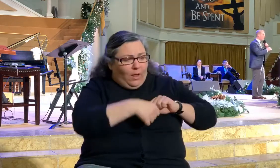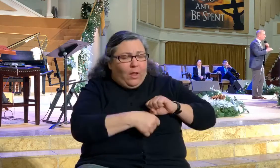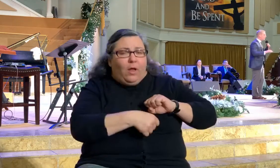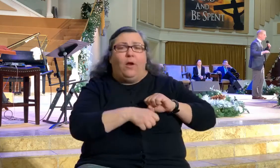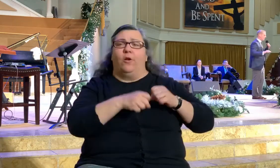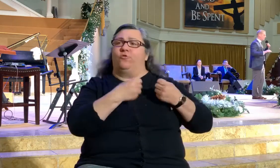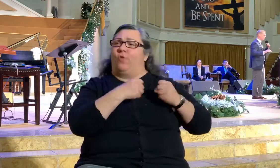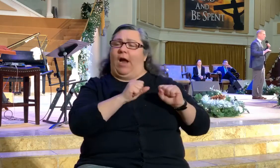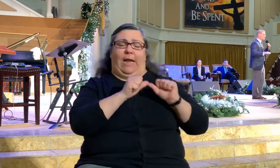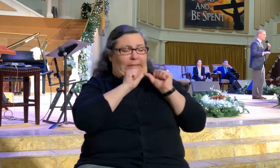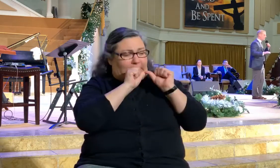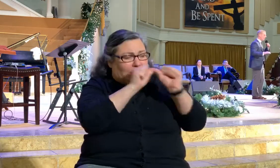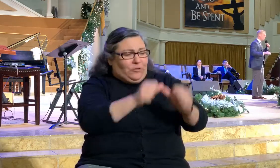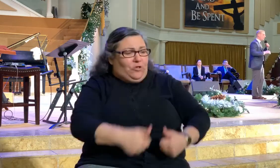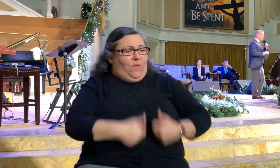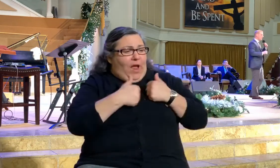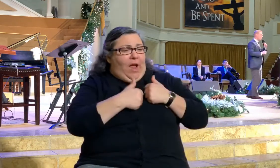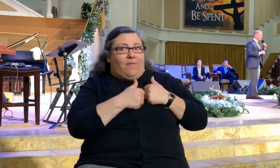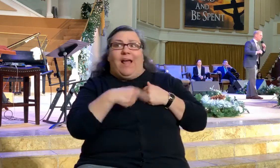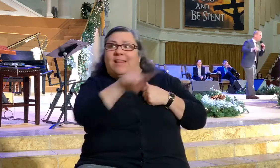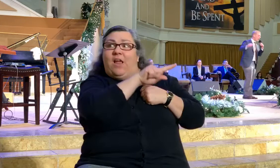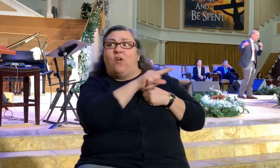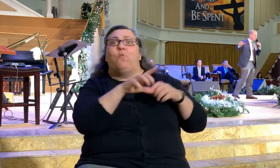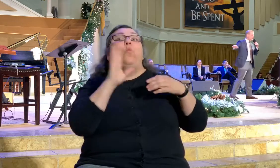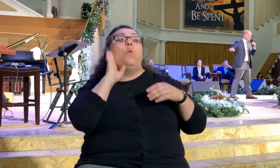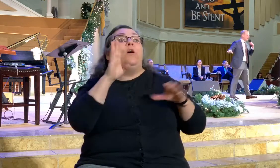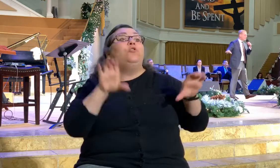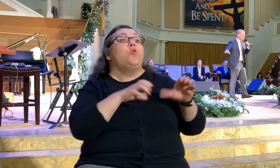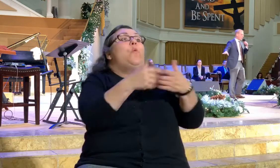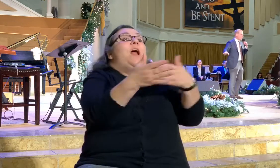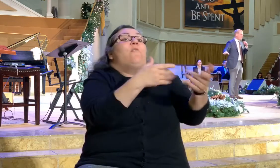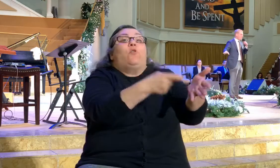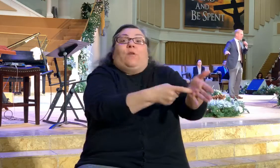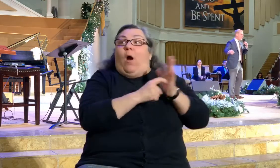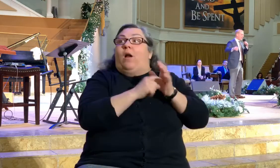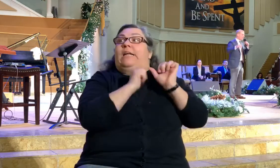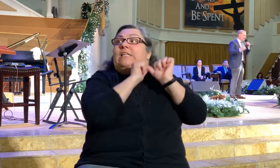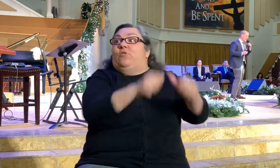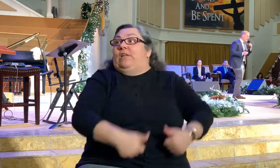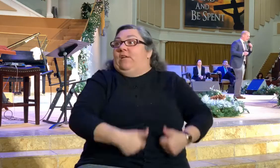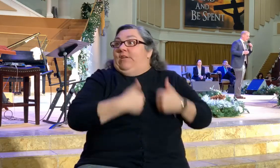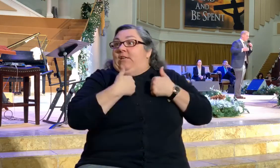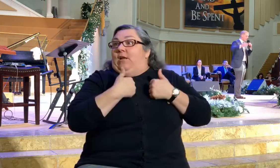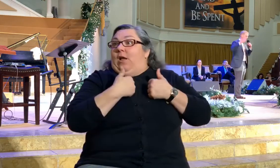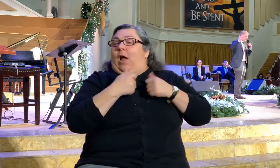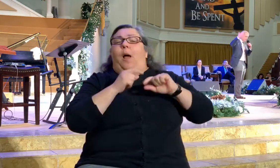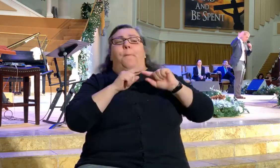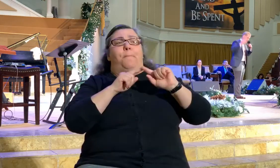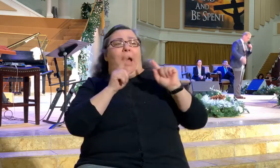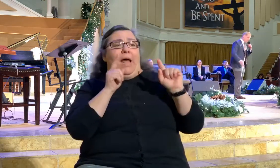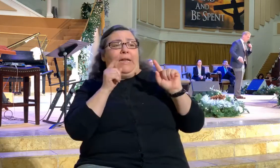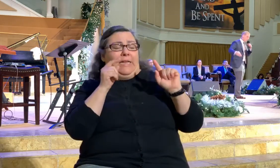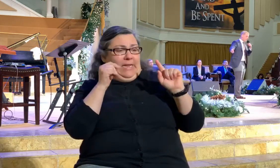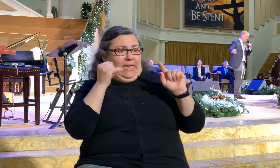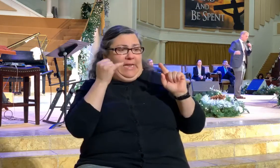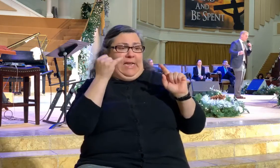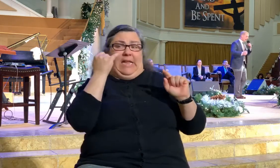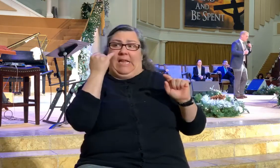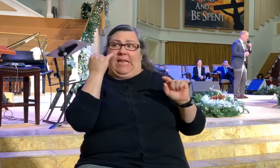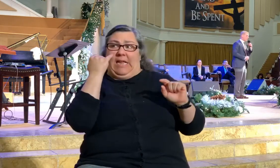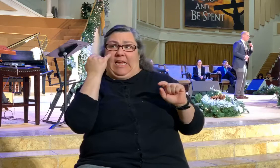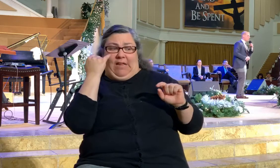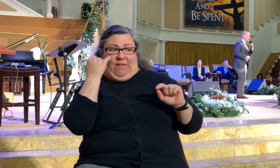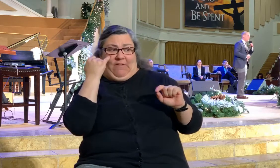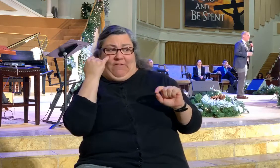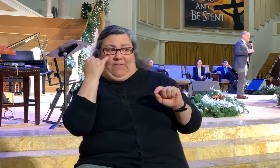do whatever it takes to survive, because it doesn't matter what my neighbor is going through. If it counts between me and them,